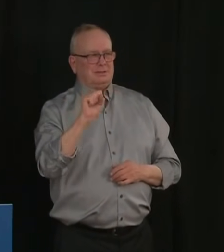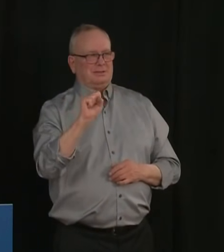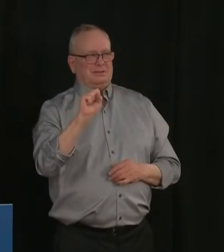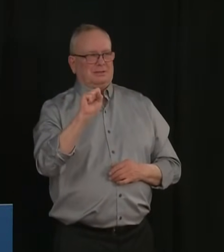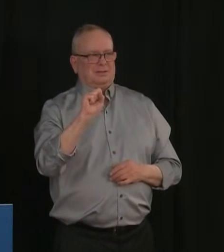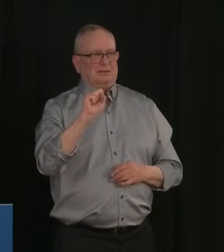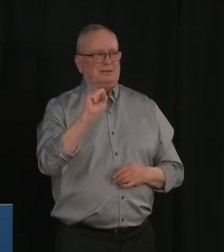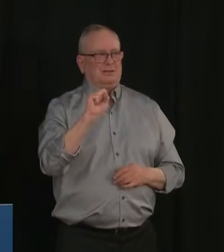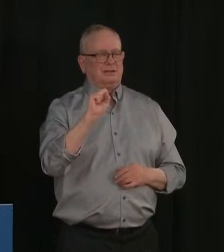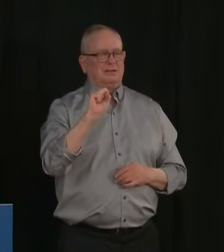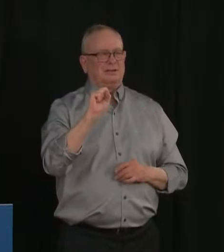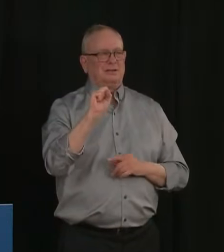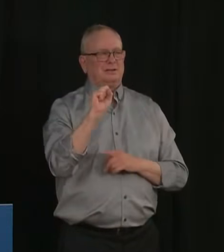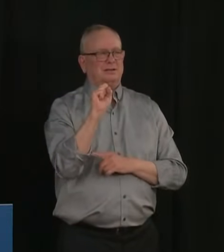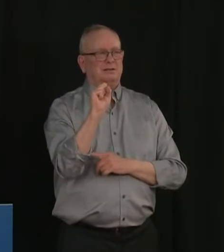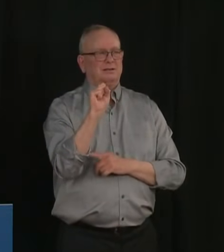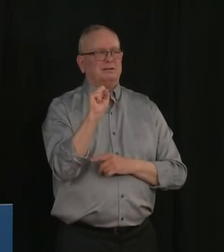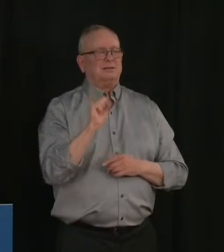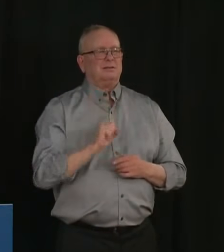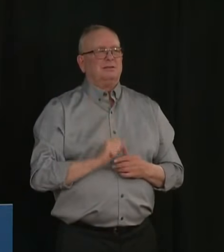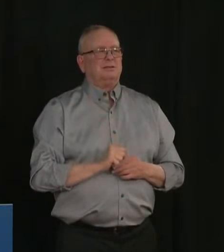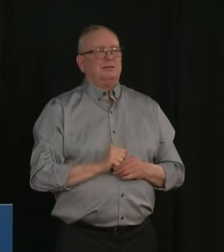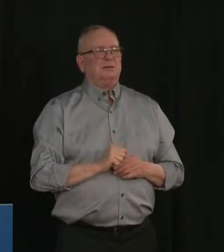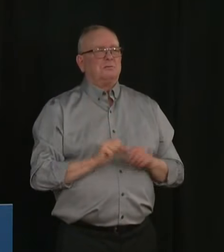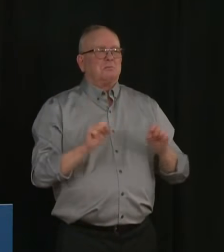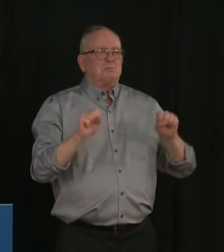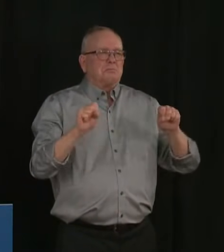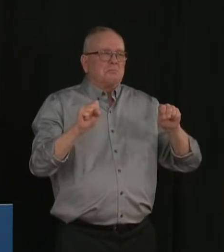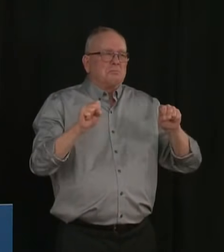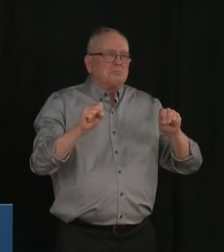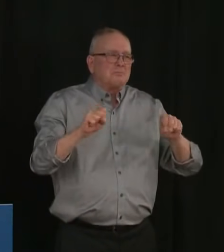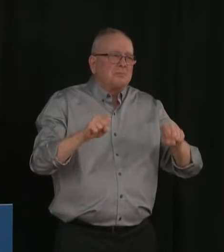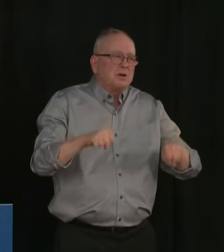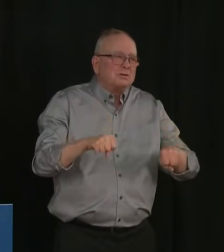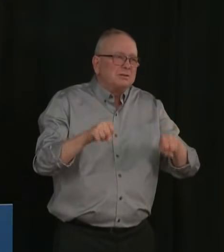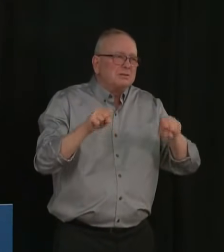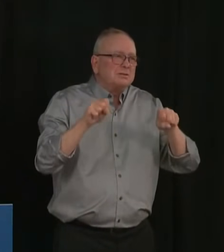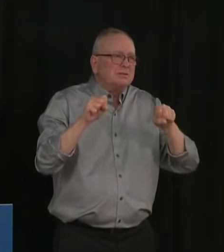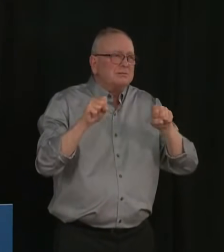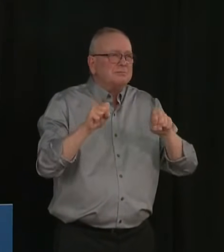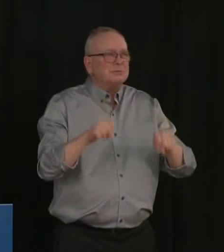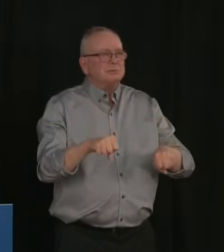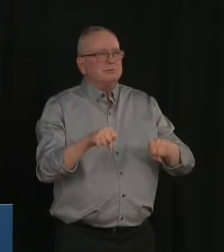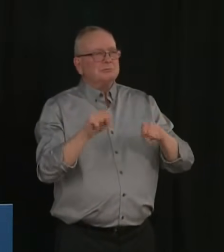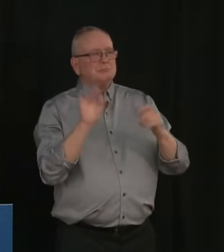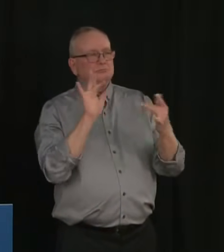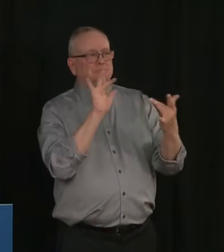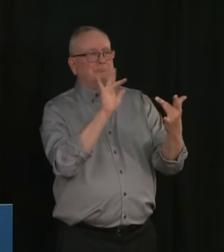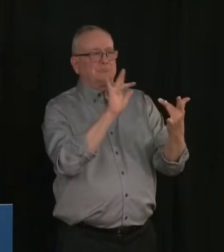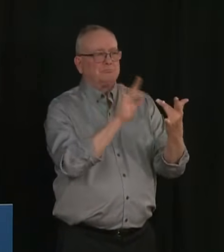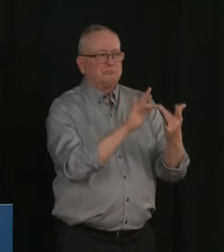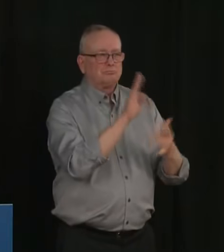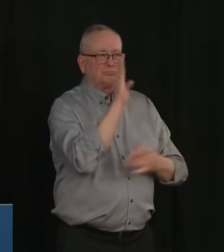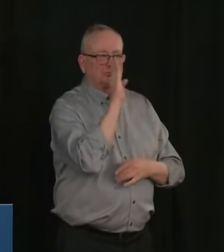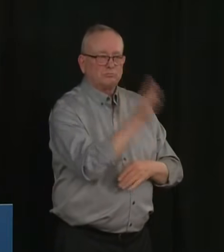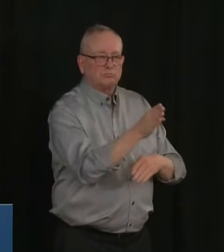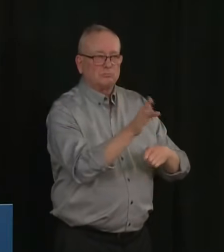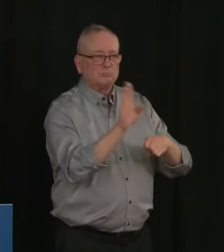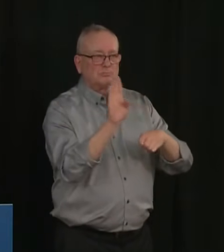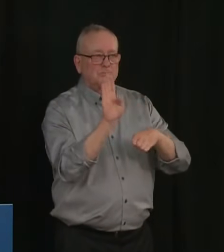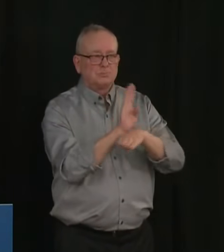could come into play with these businesses that are saying that they will stay open? We know